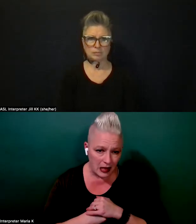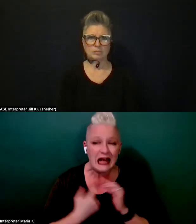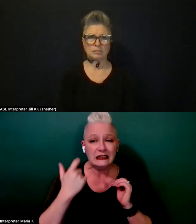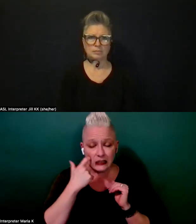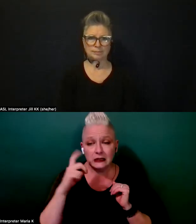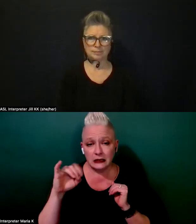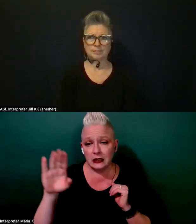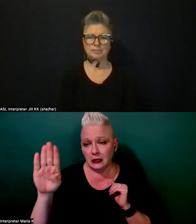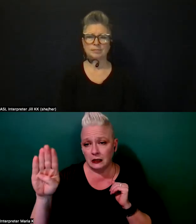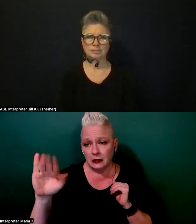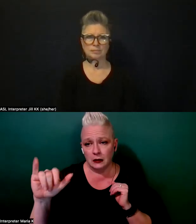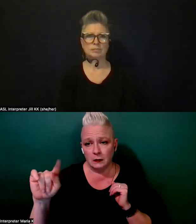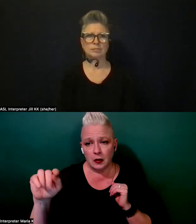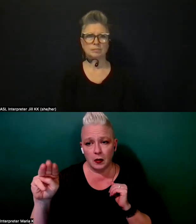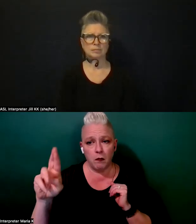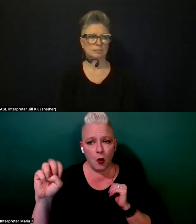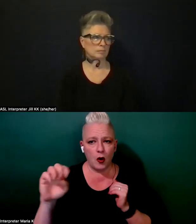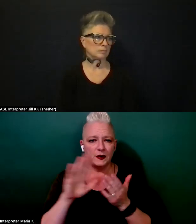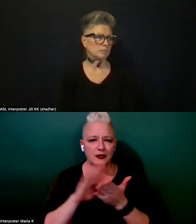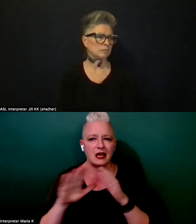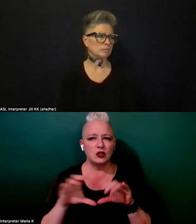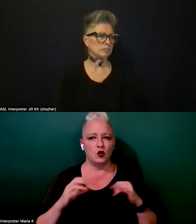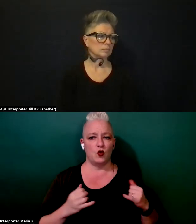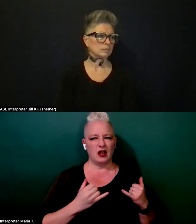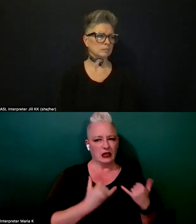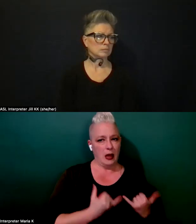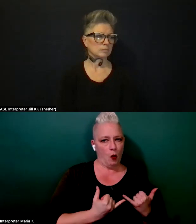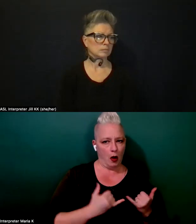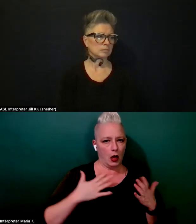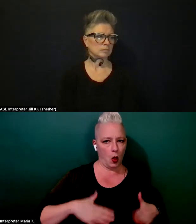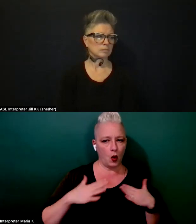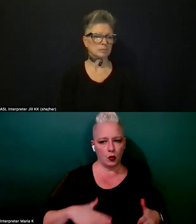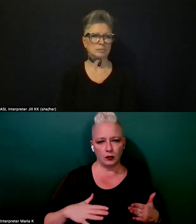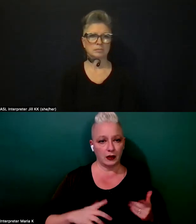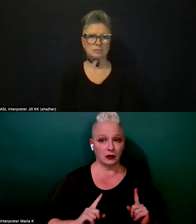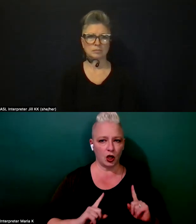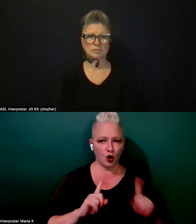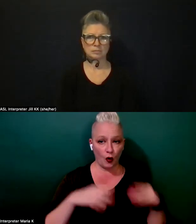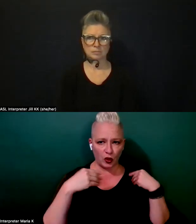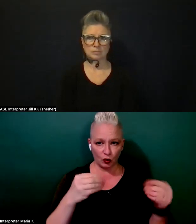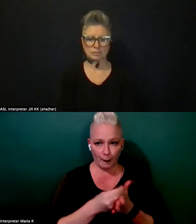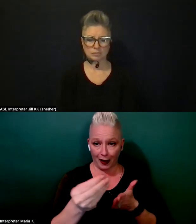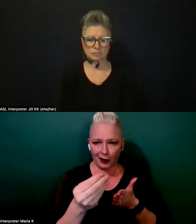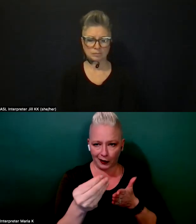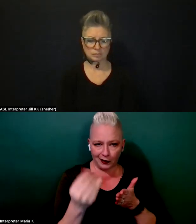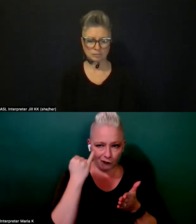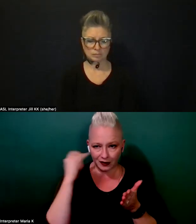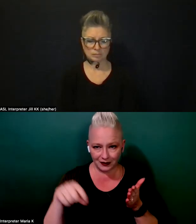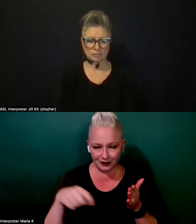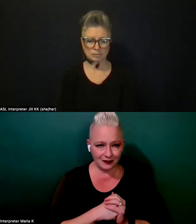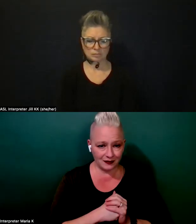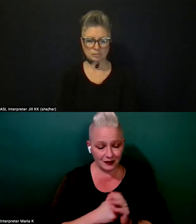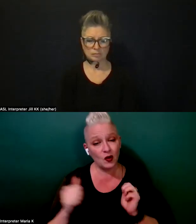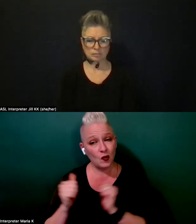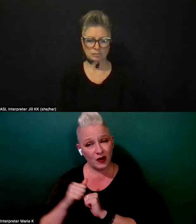it was nice to do contemporary clothes and be able to, just run to the store if you need to because with period movies you